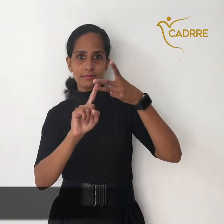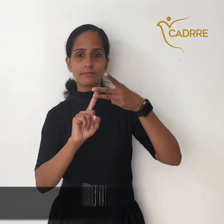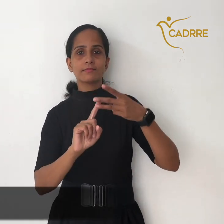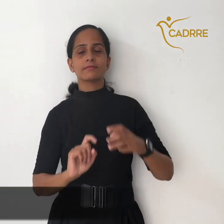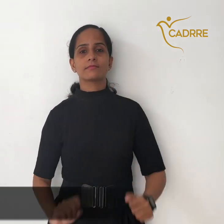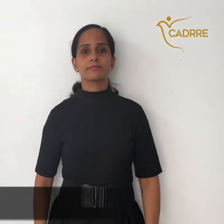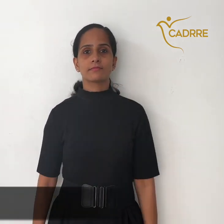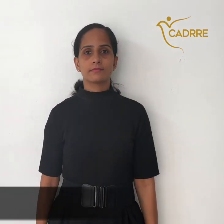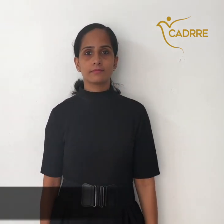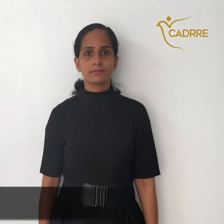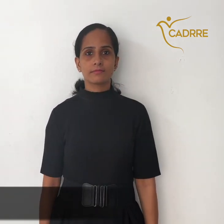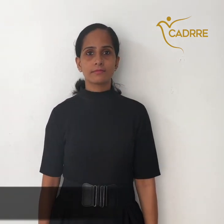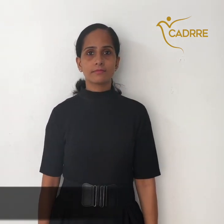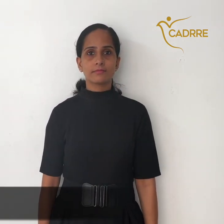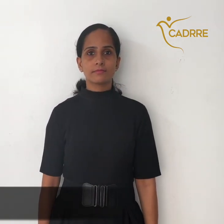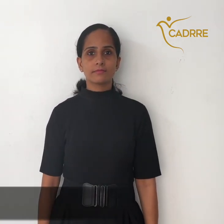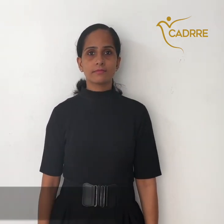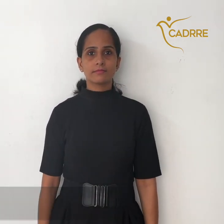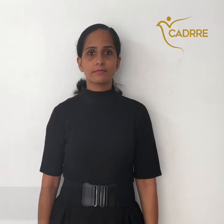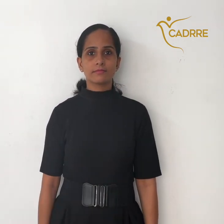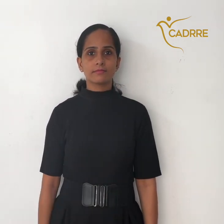So that's the three tenses.